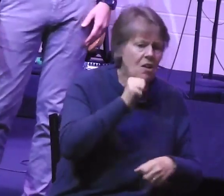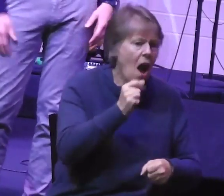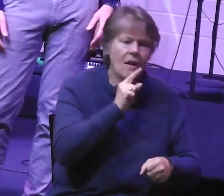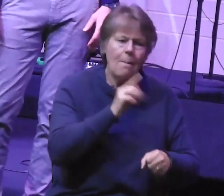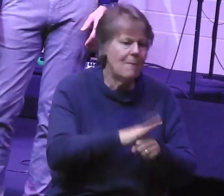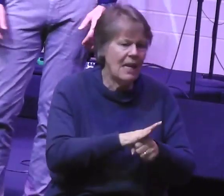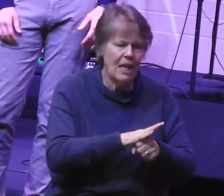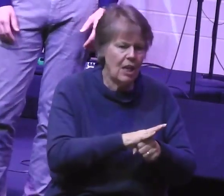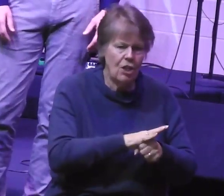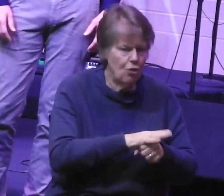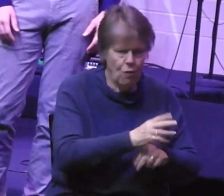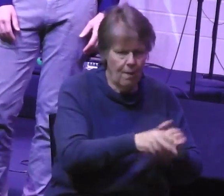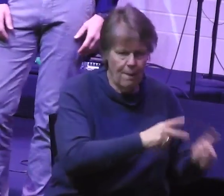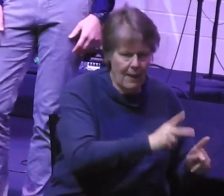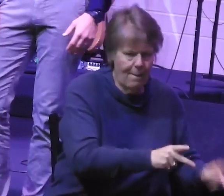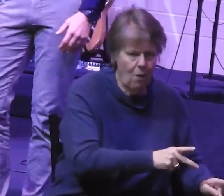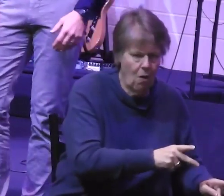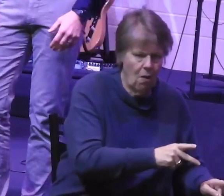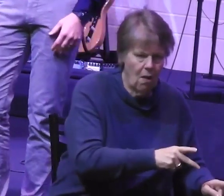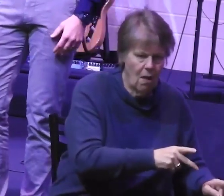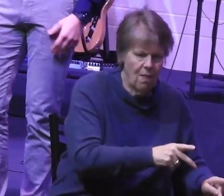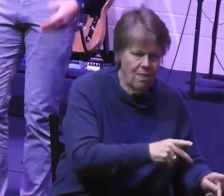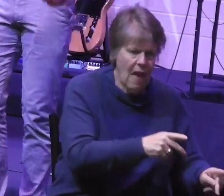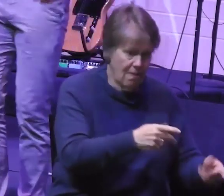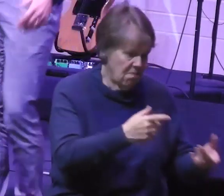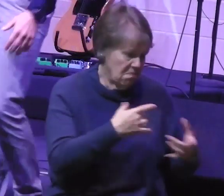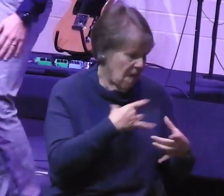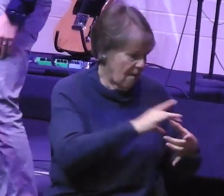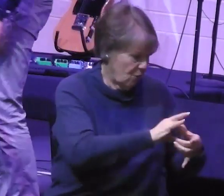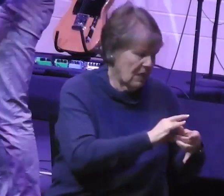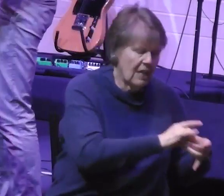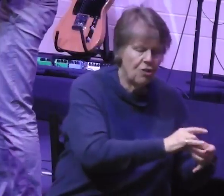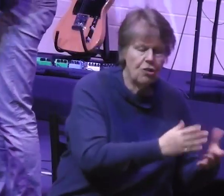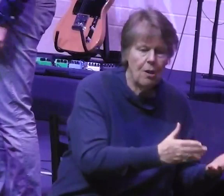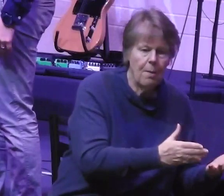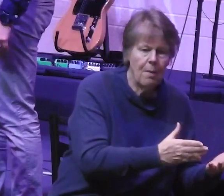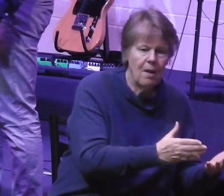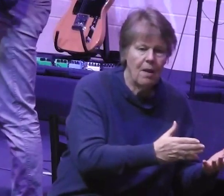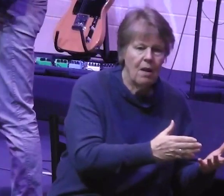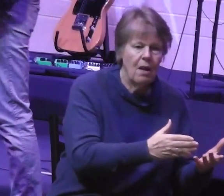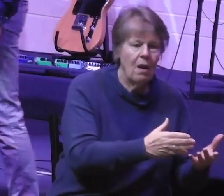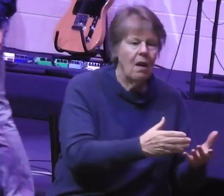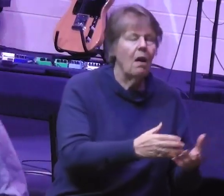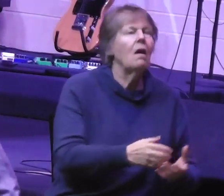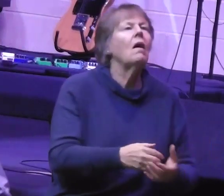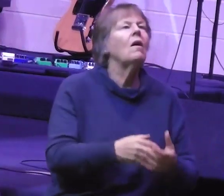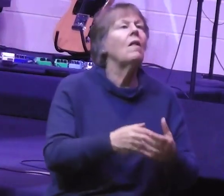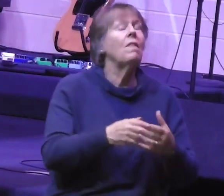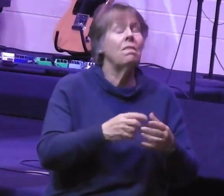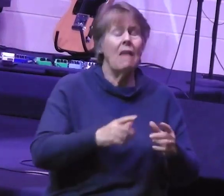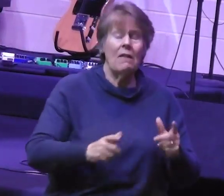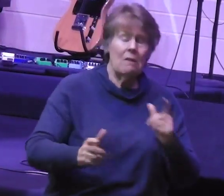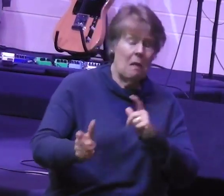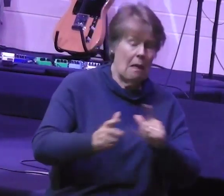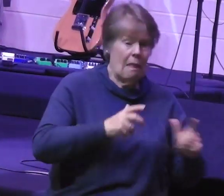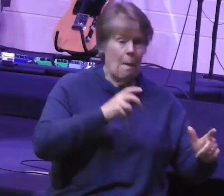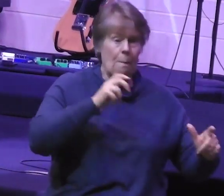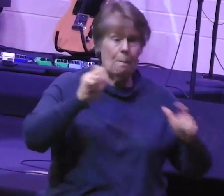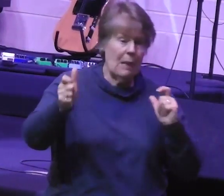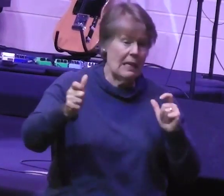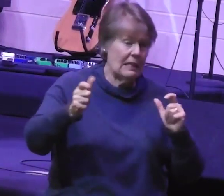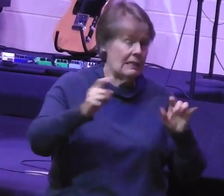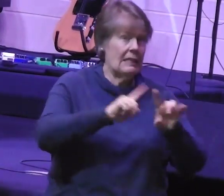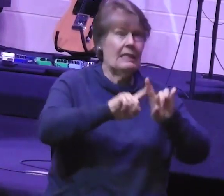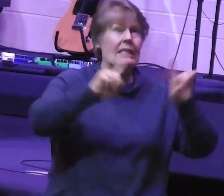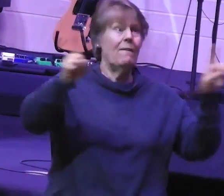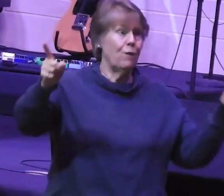to the people that are in relationship with him. And how much more of a contrast could you get than this covenant where